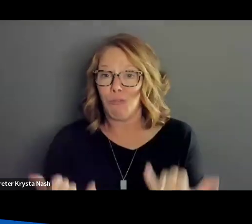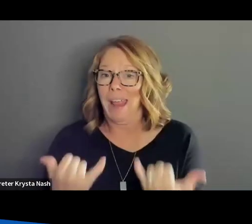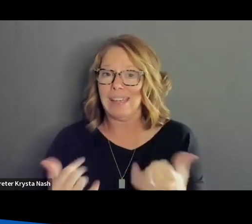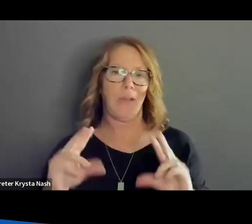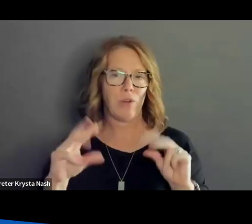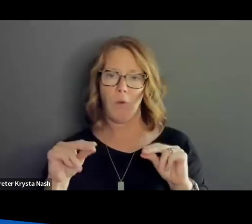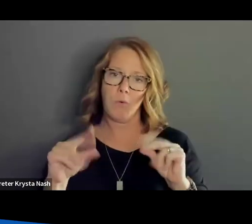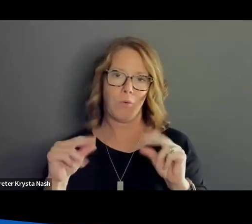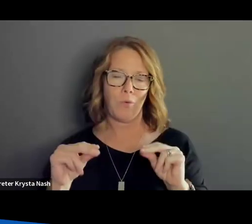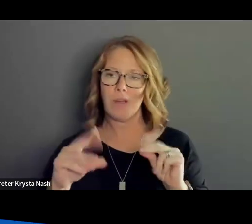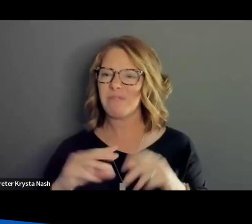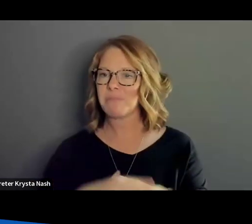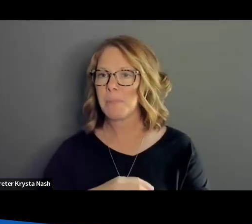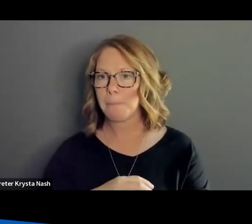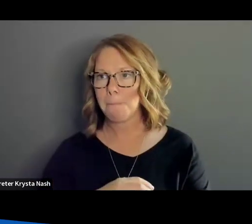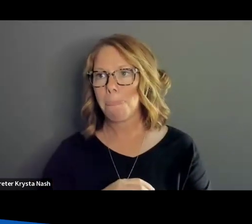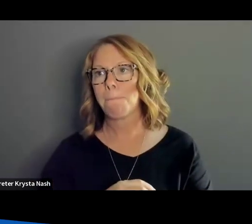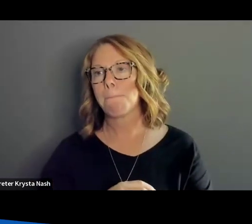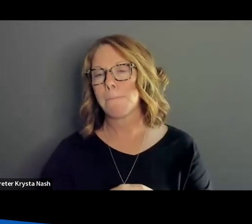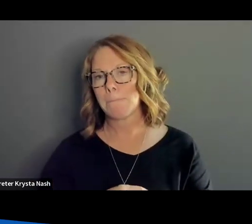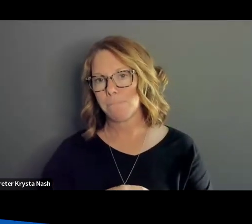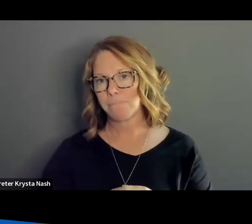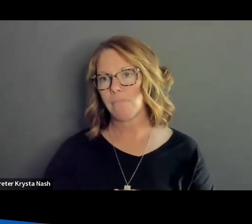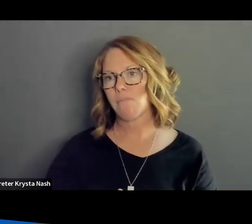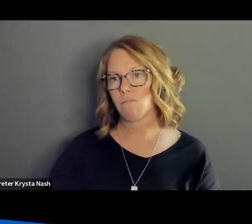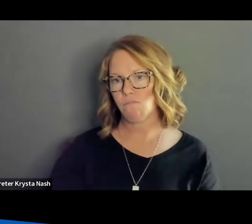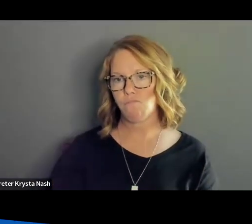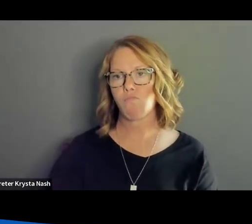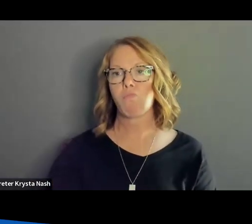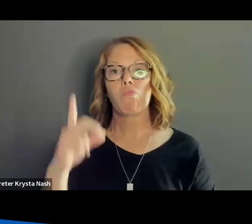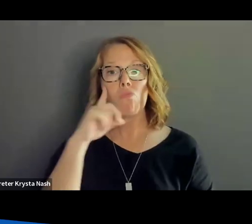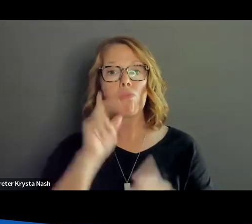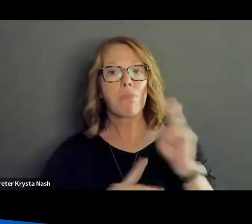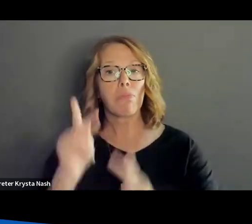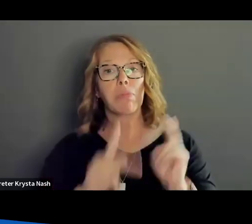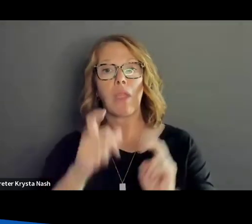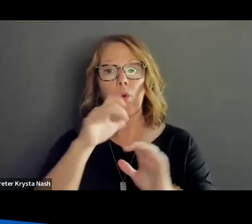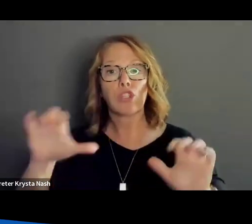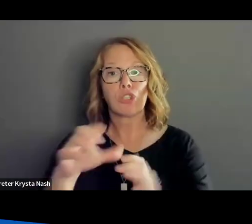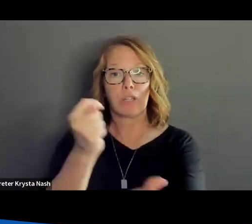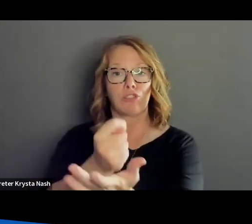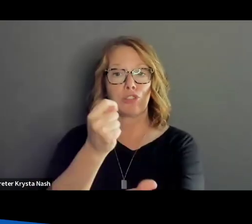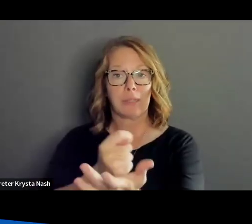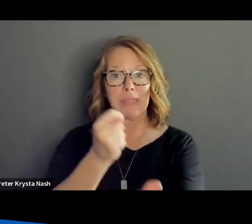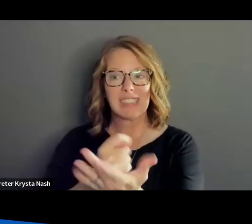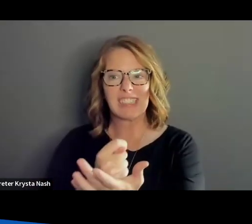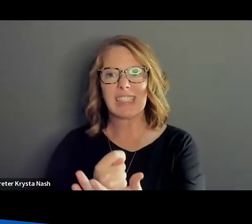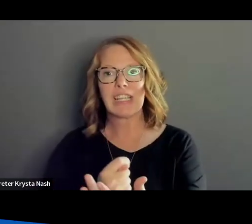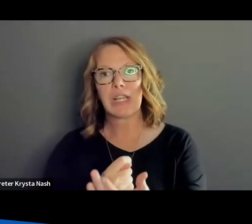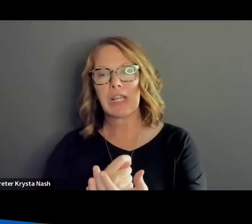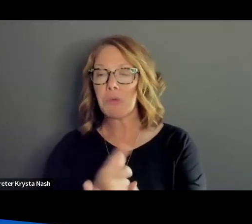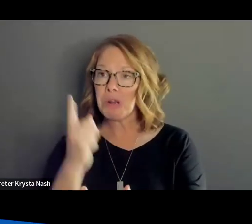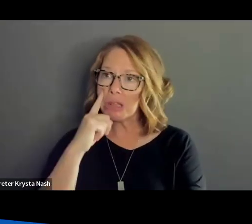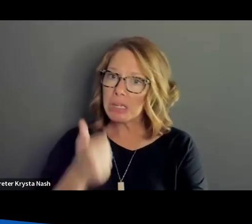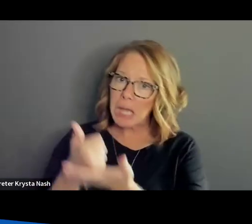now, no, it is not. I always think about people who are doing these treatments. You want to think, is it